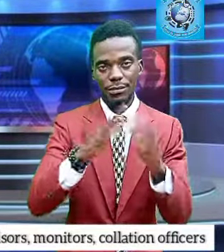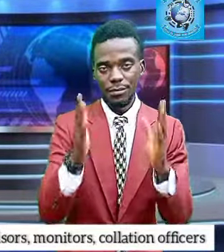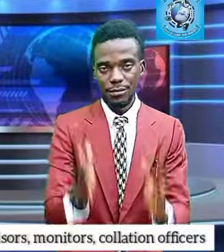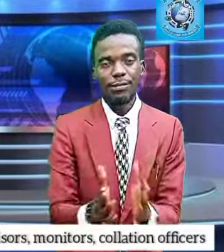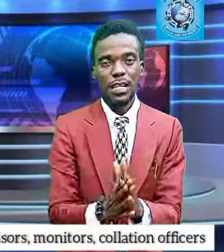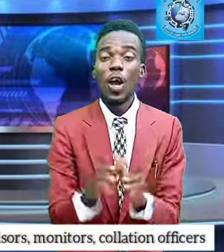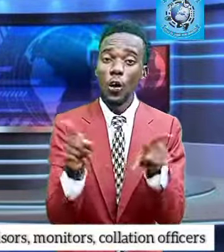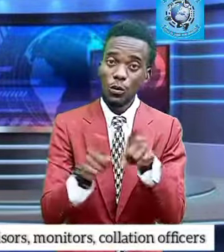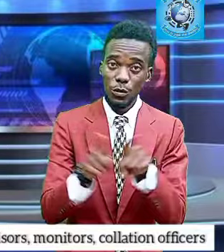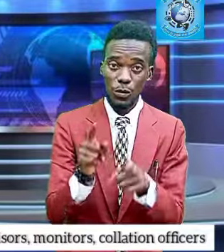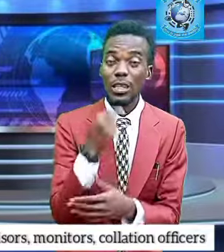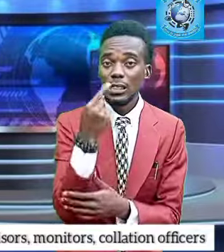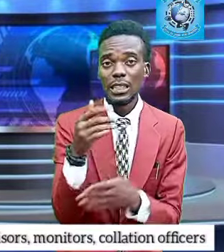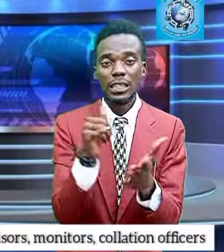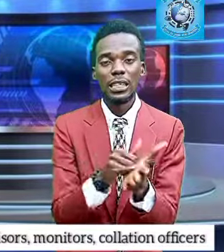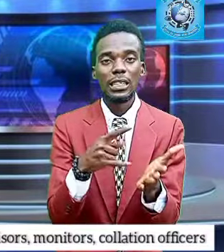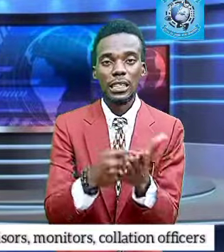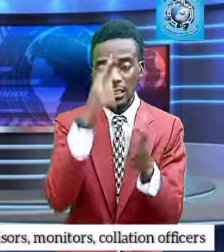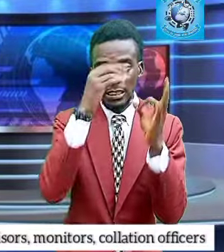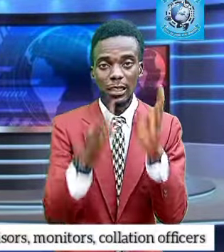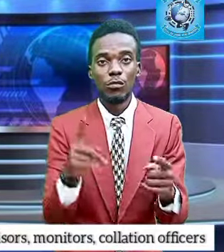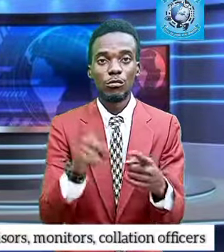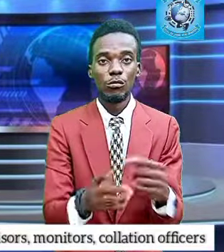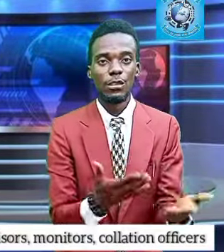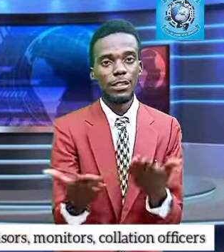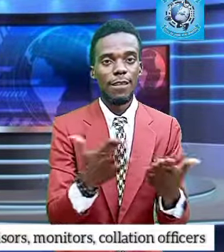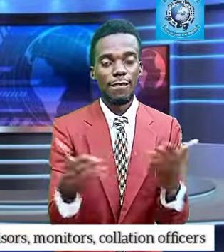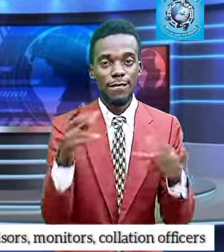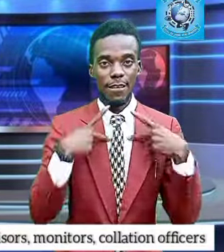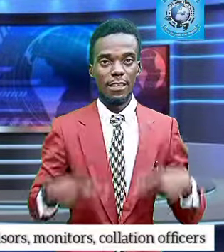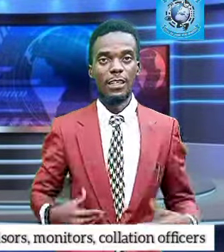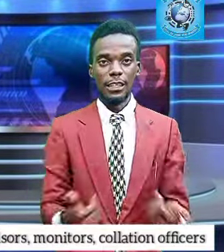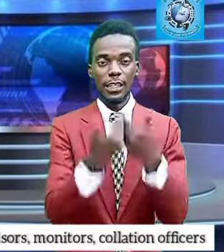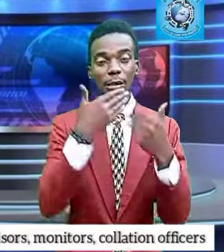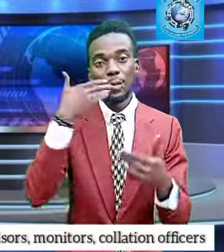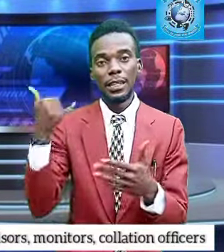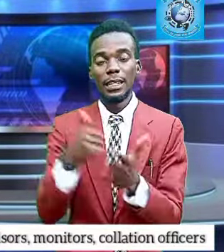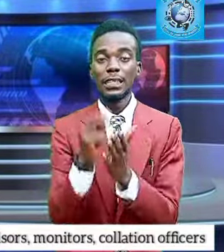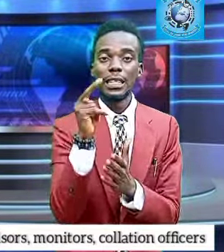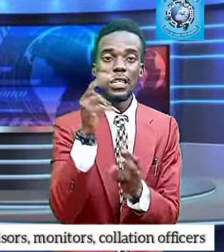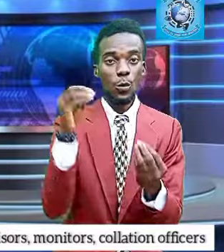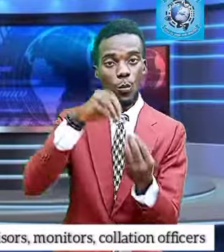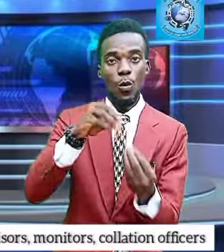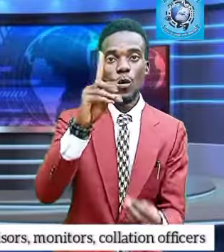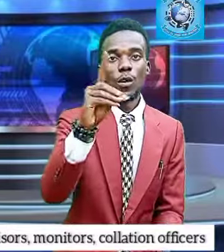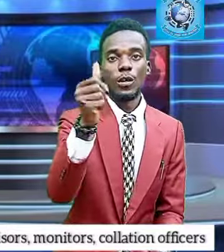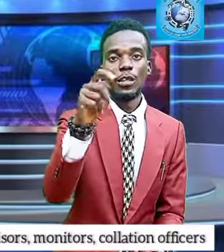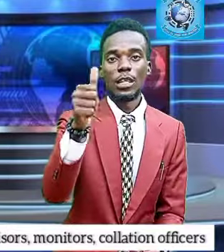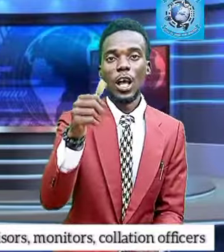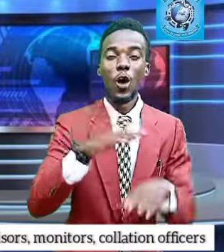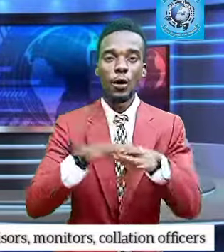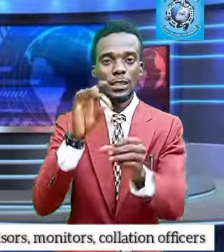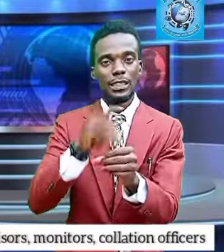also disclosed that in determination to serve the physical challenge better, it means more and reliable data on